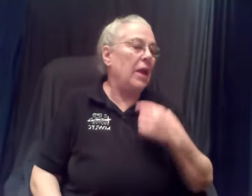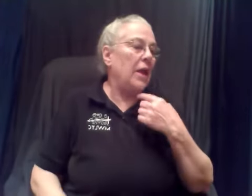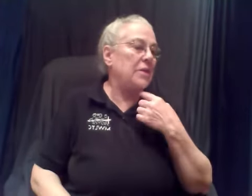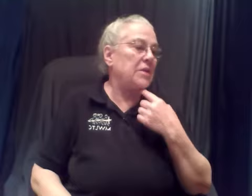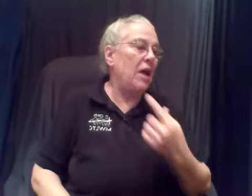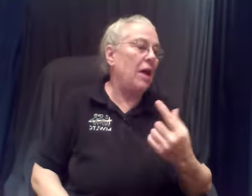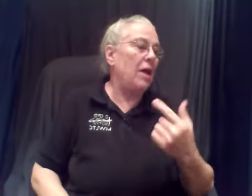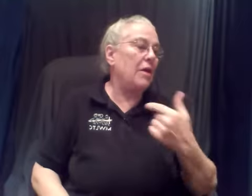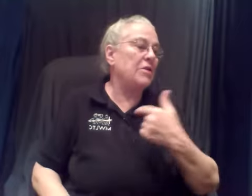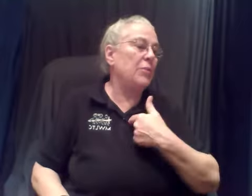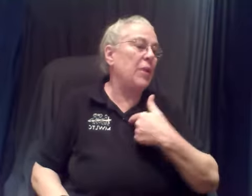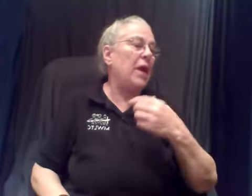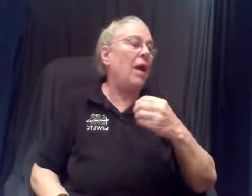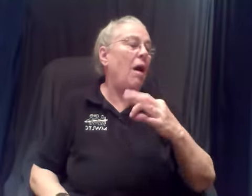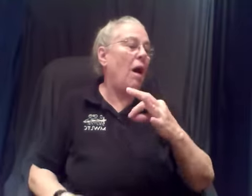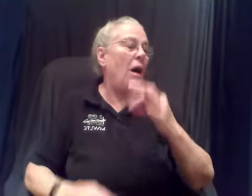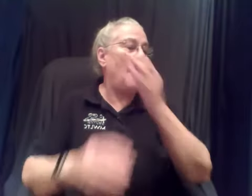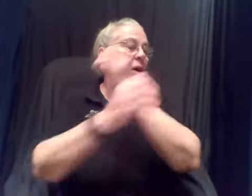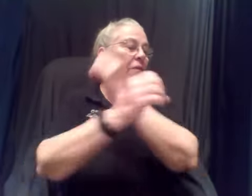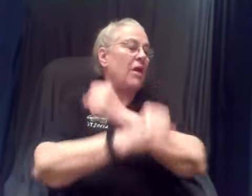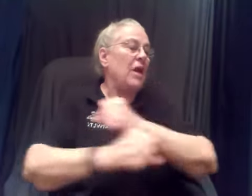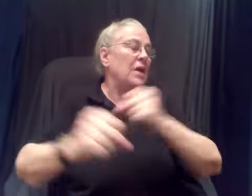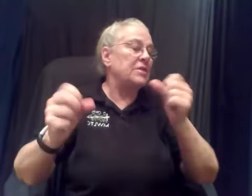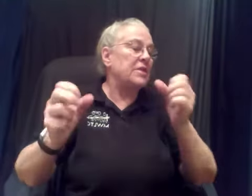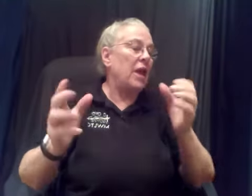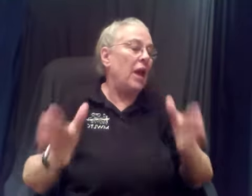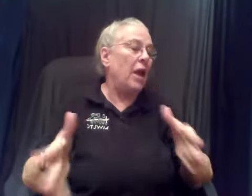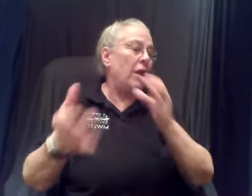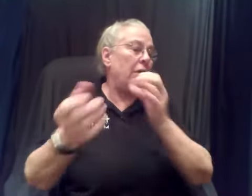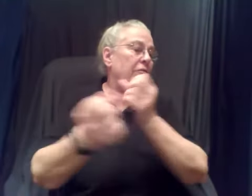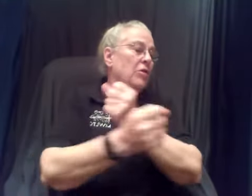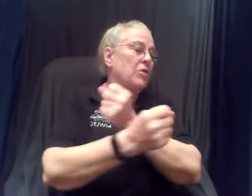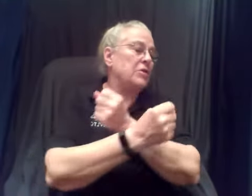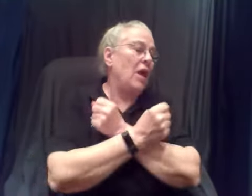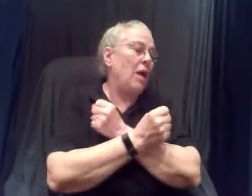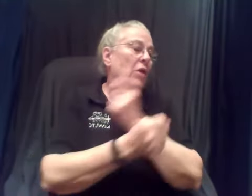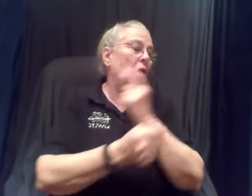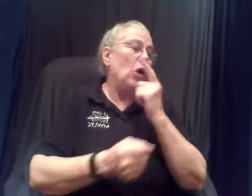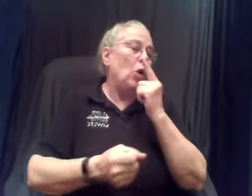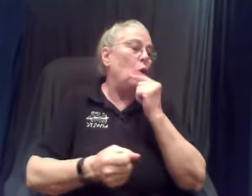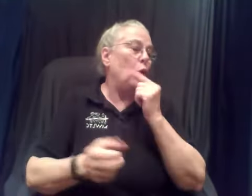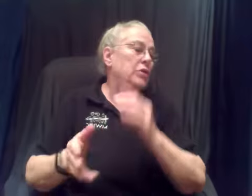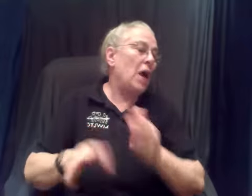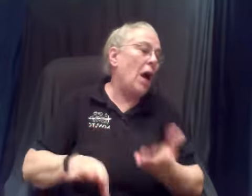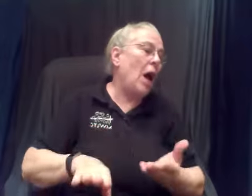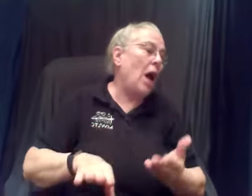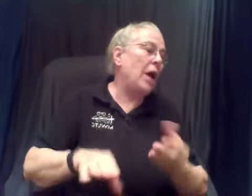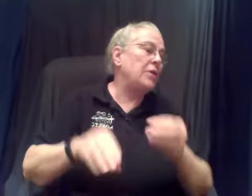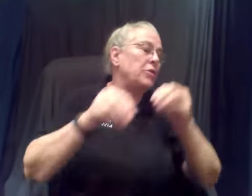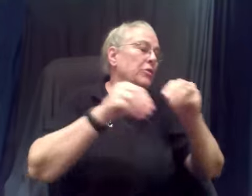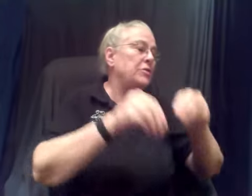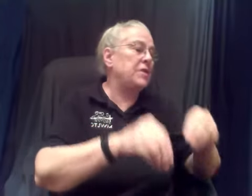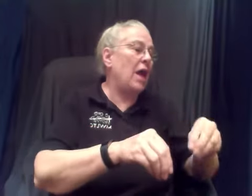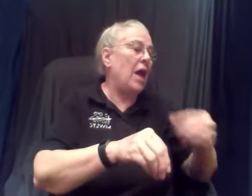It tells me of a Savior's love who died to